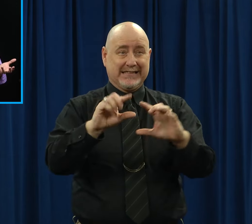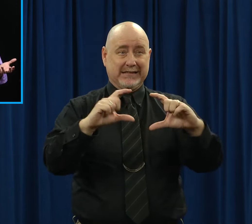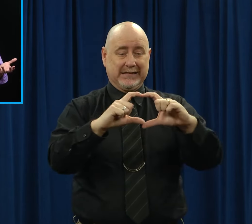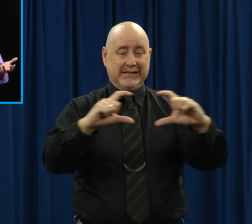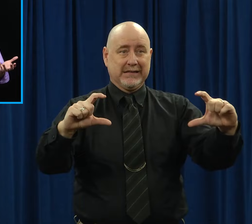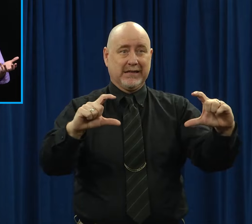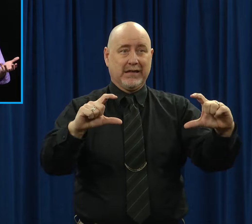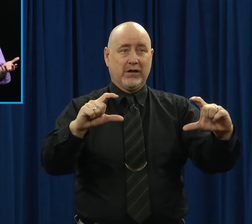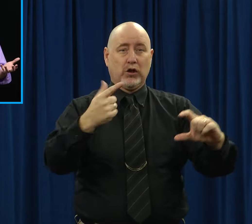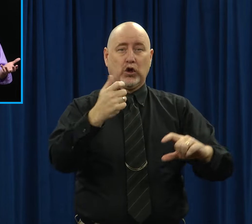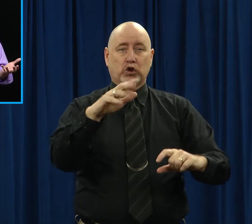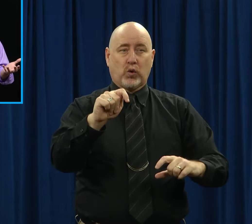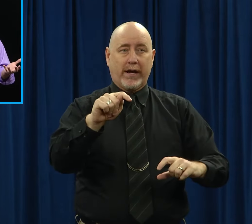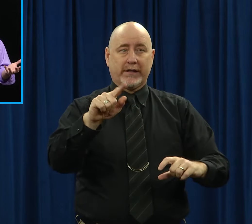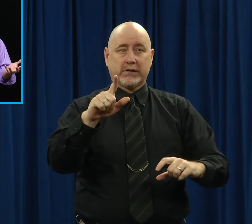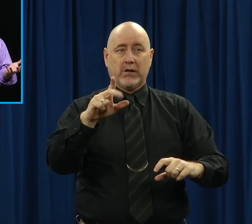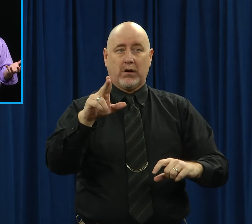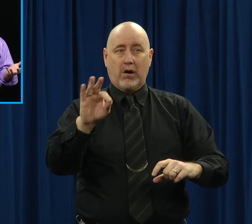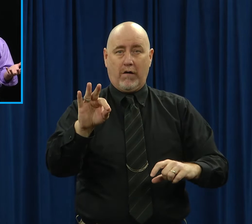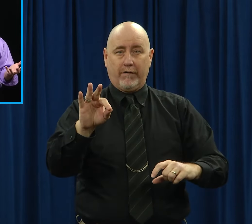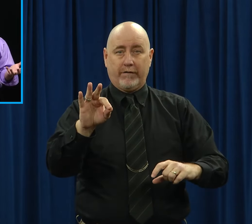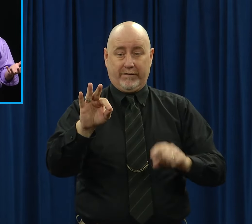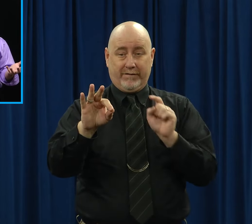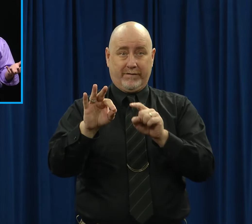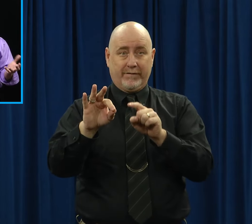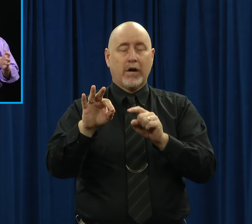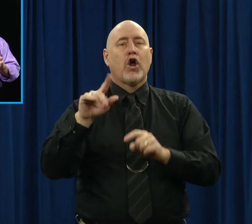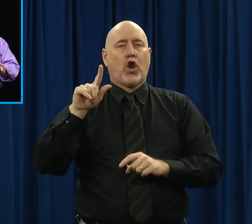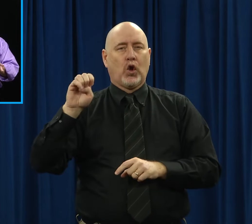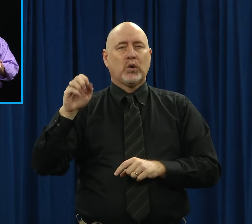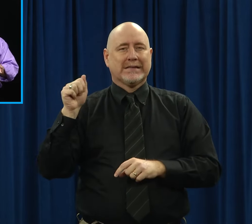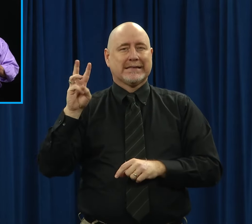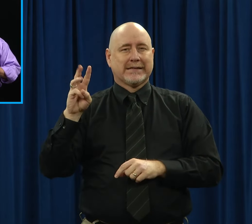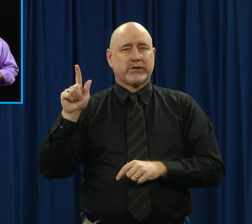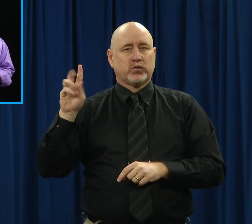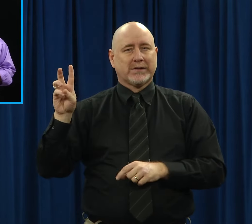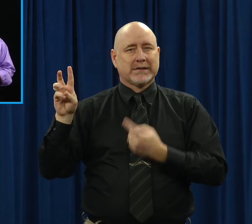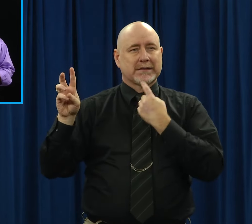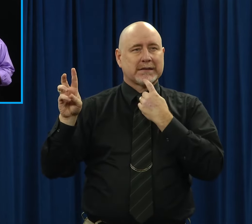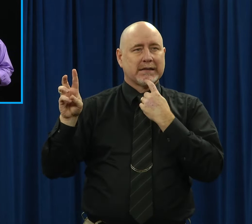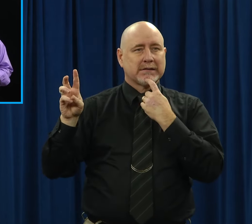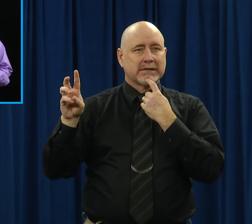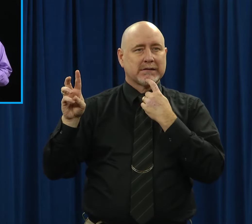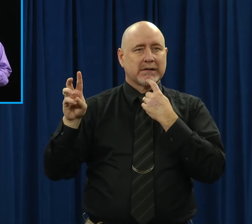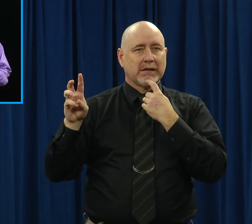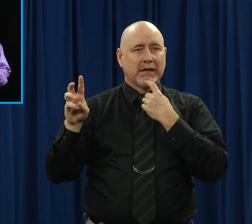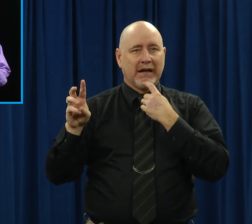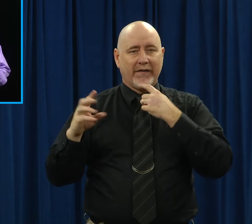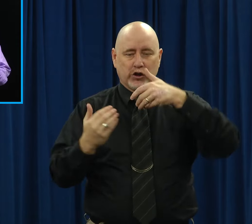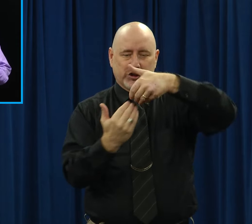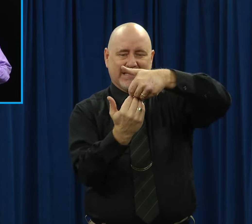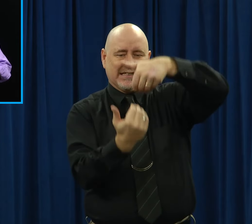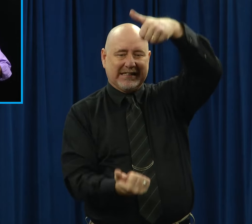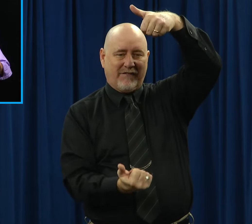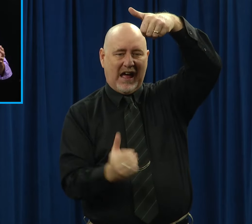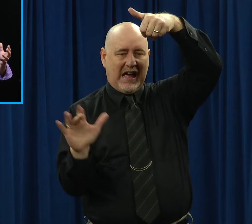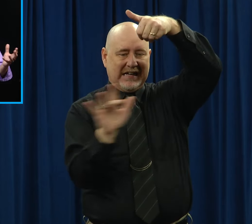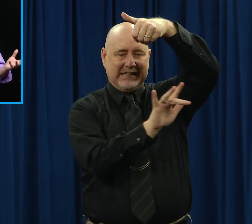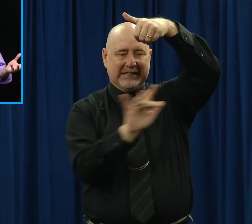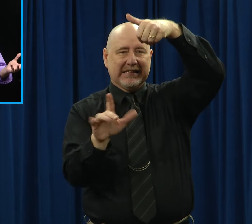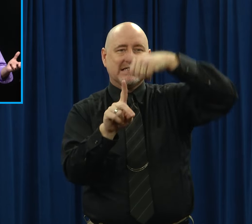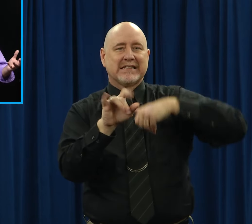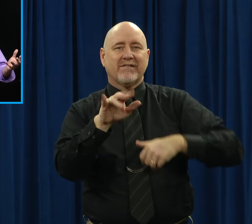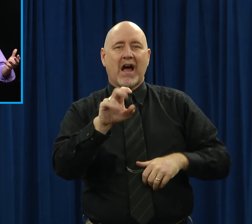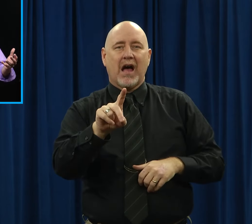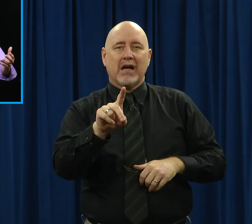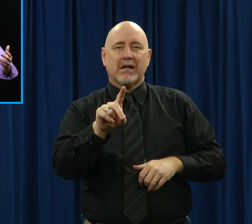line and it has the words great gulf. That's because Luke 16:26 says that there is a